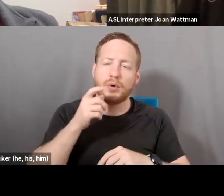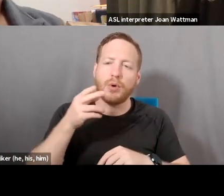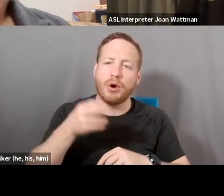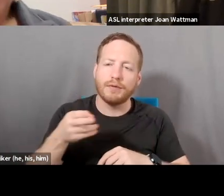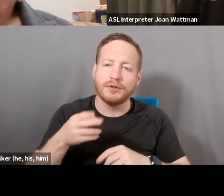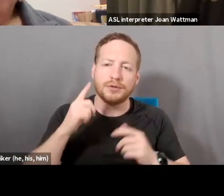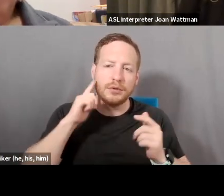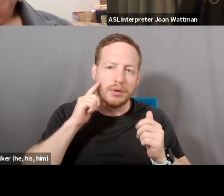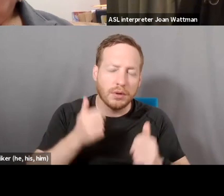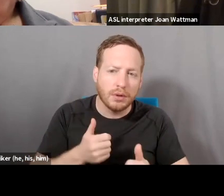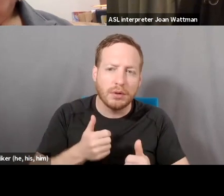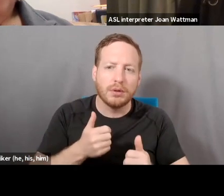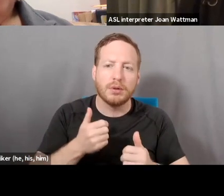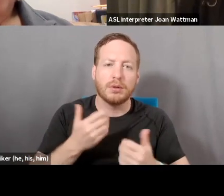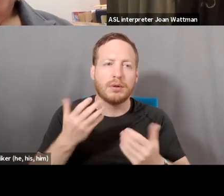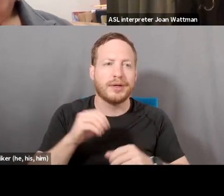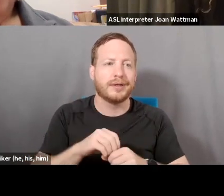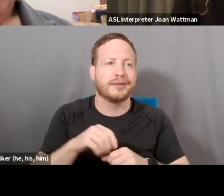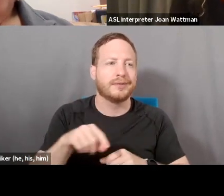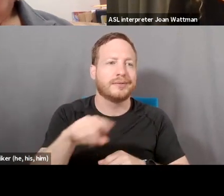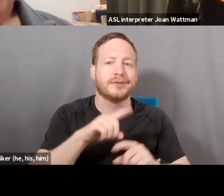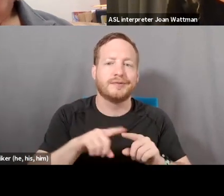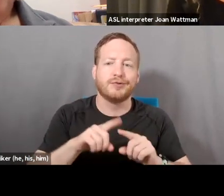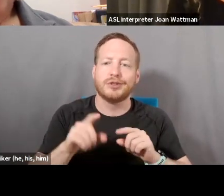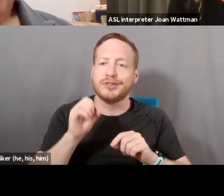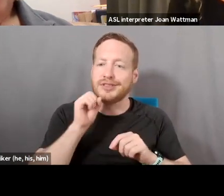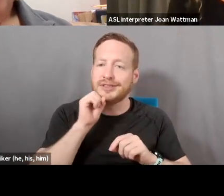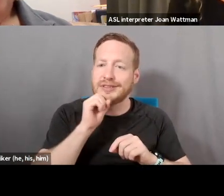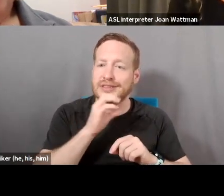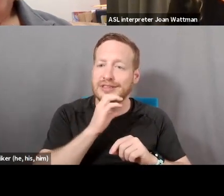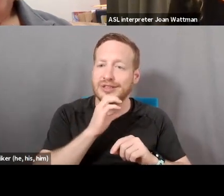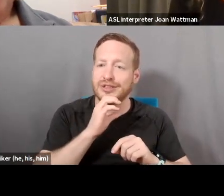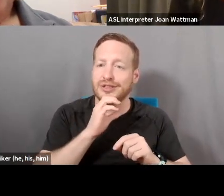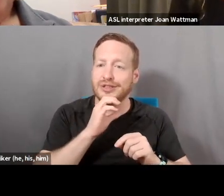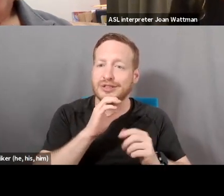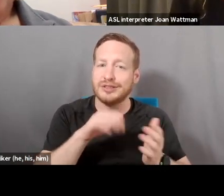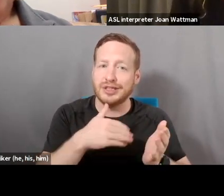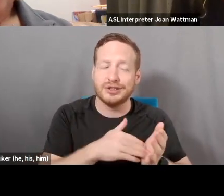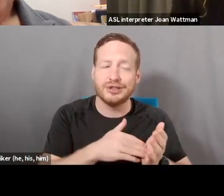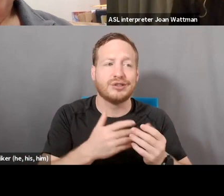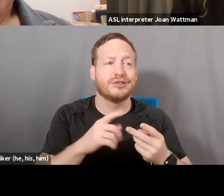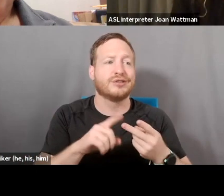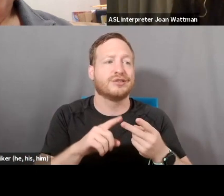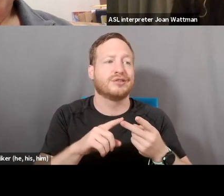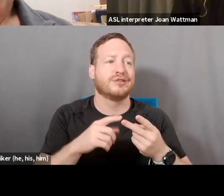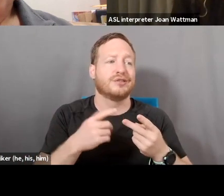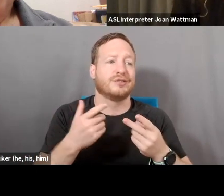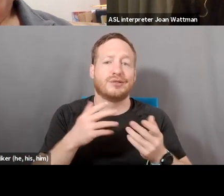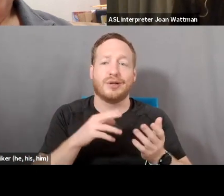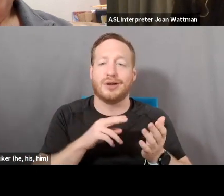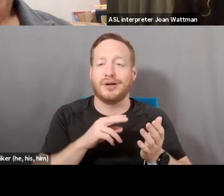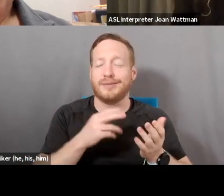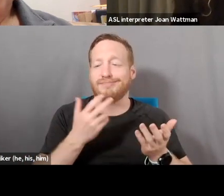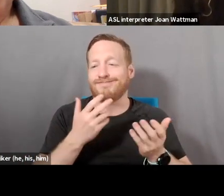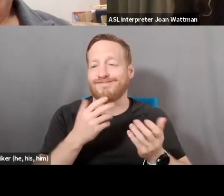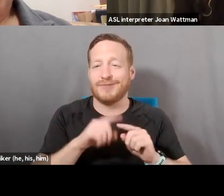The senior citizens who are deaf, and also people who have lost their hearing who are senior citizens. There might be people who are at